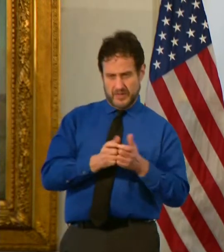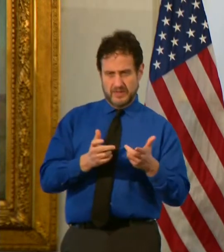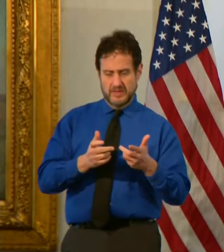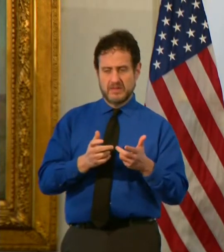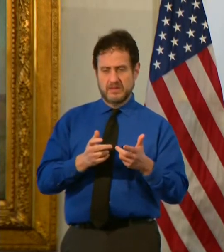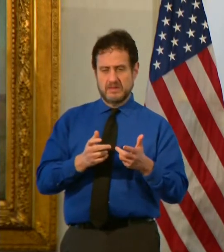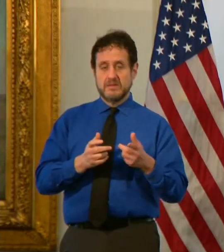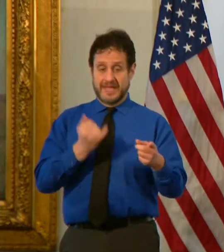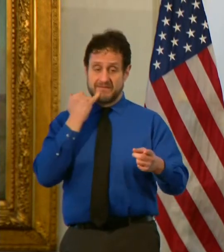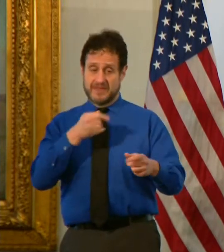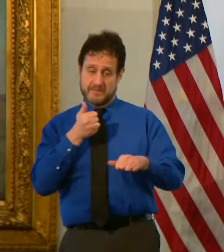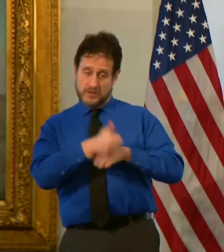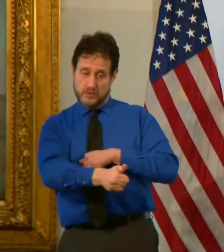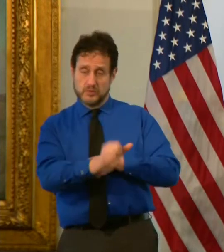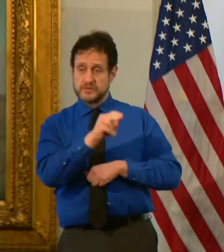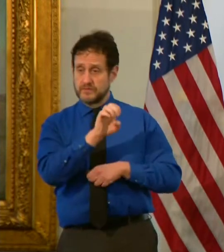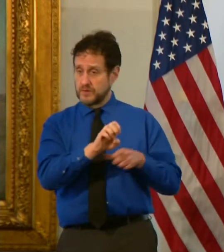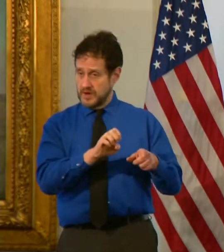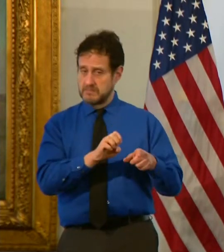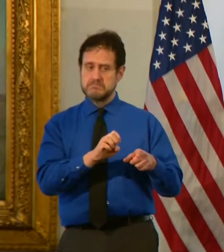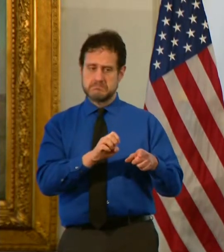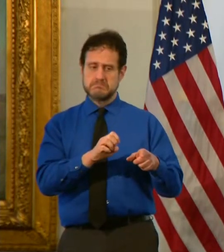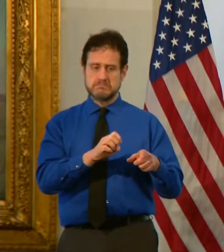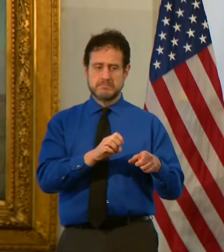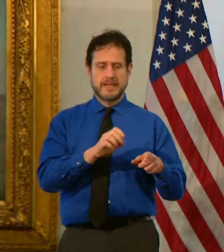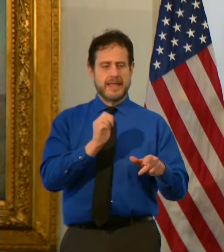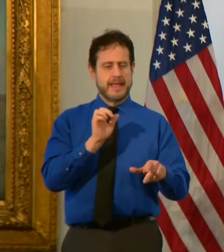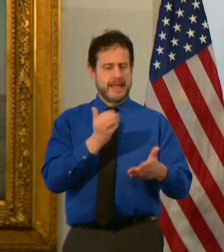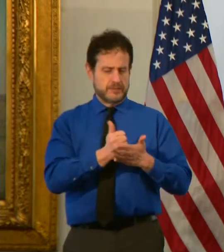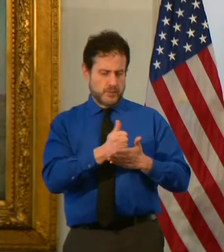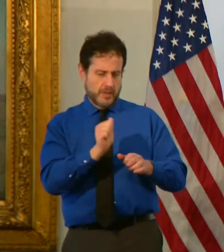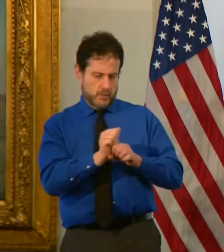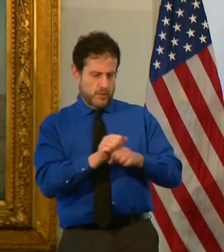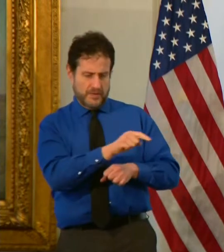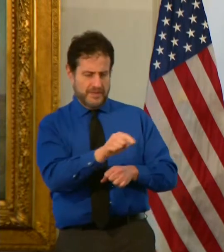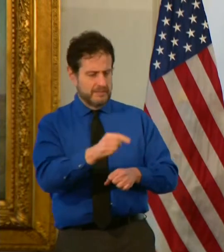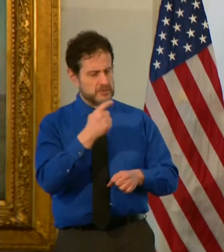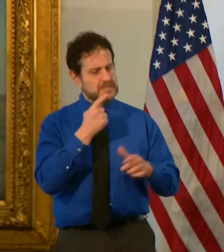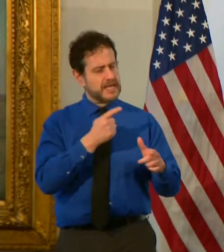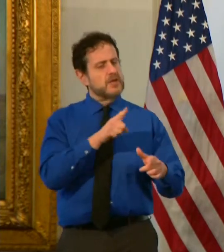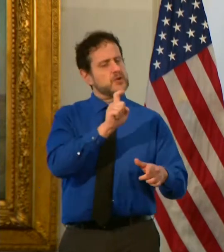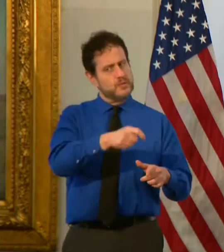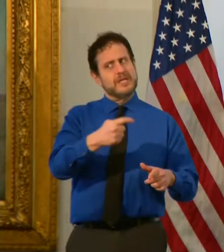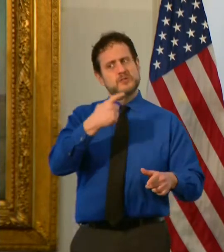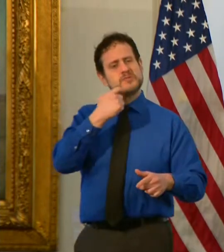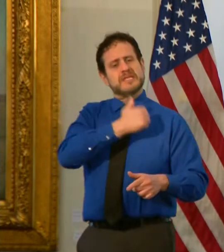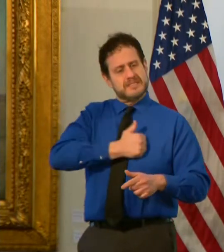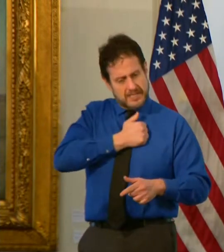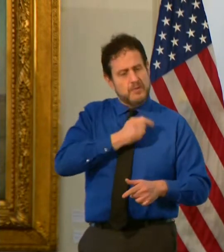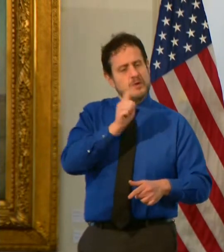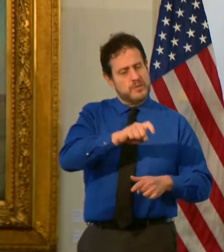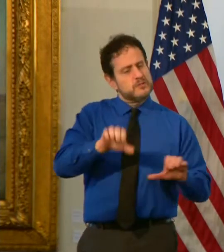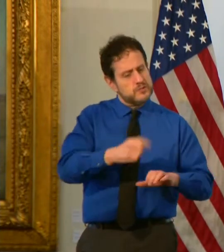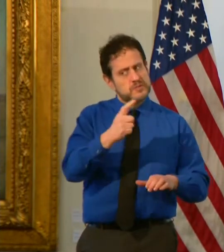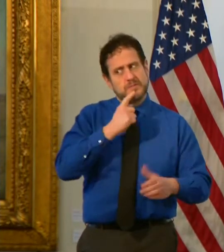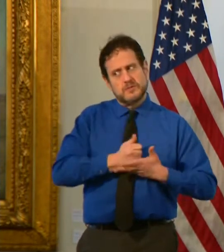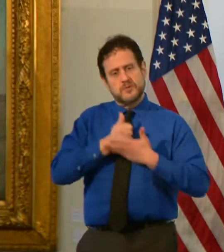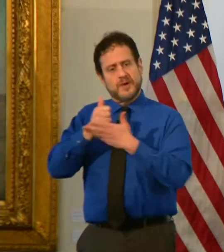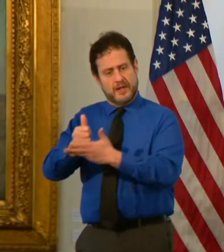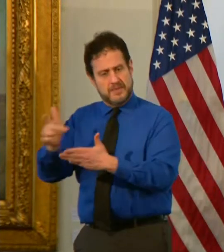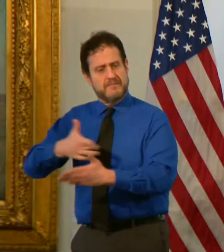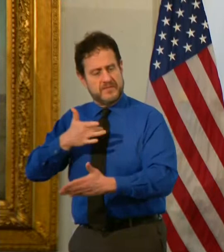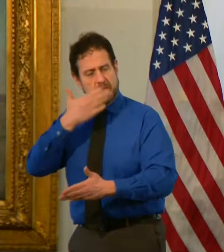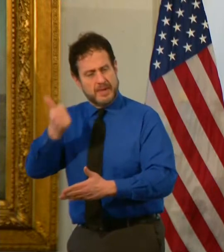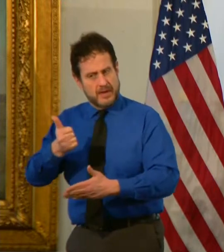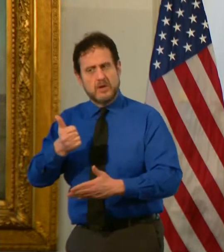been accused of crimes and to work with them to say what the appropriate accountability looks like. And we've